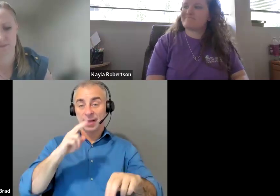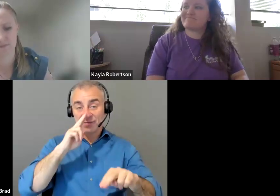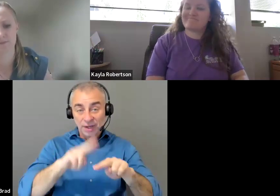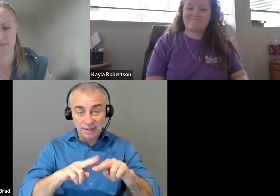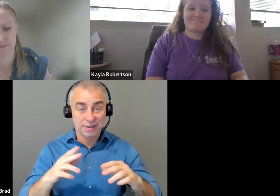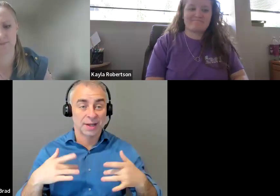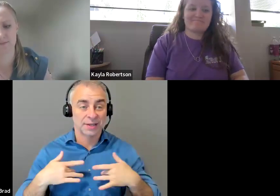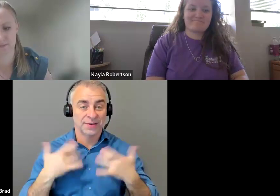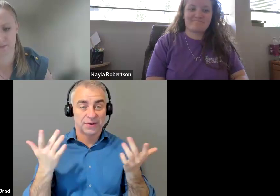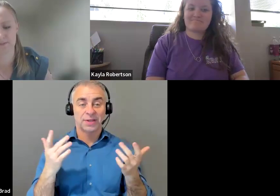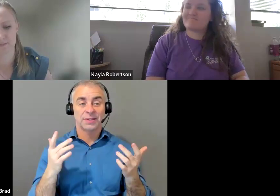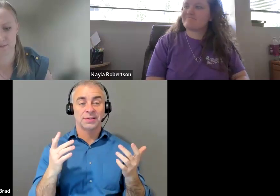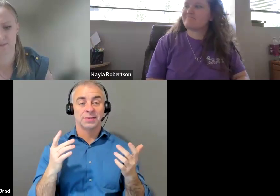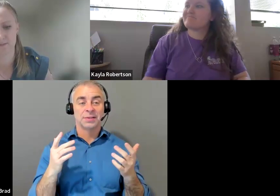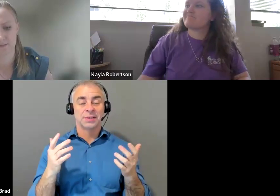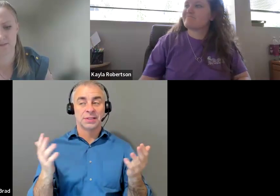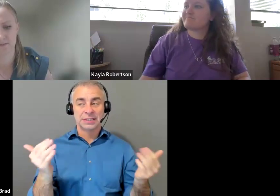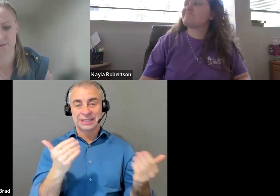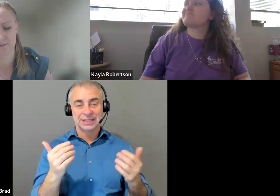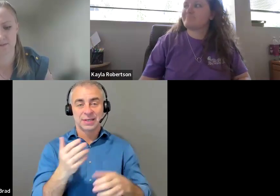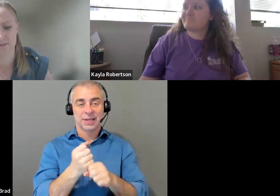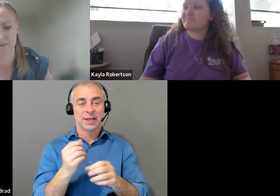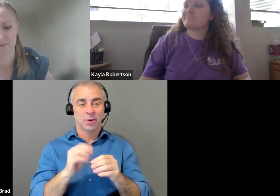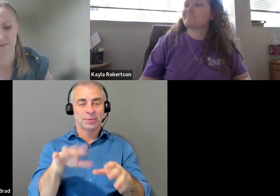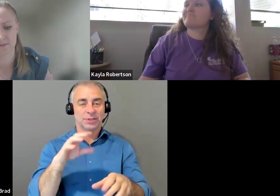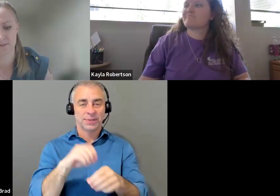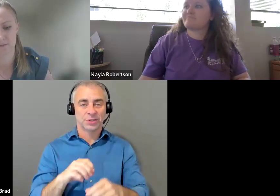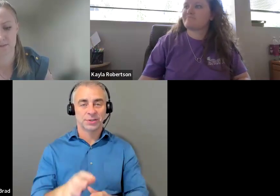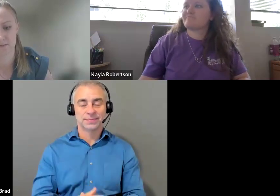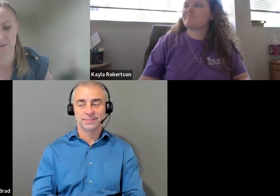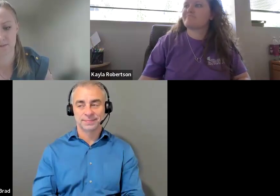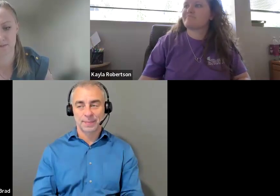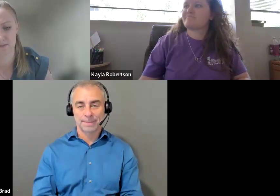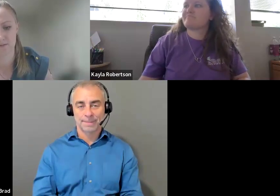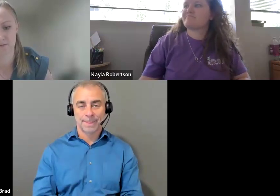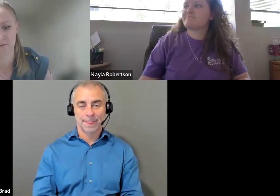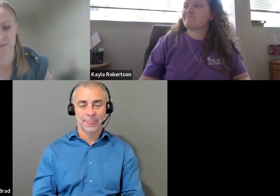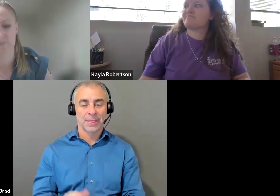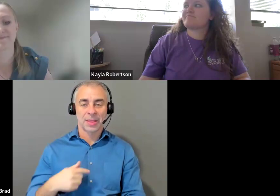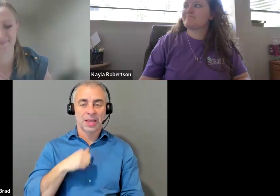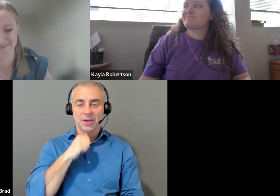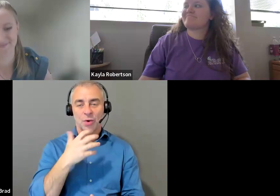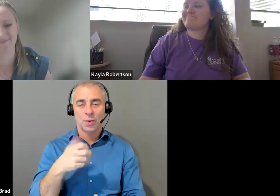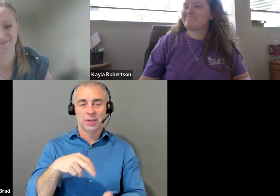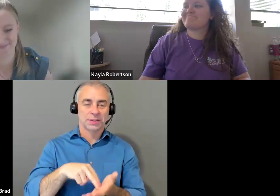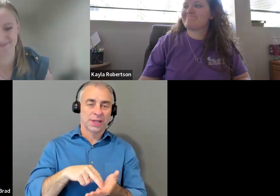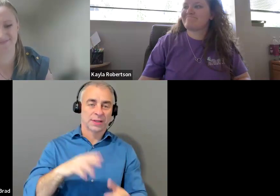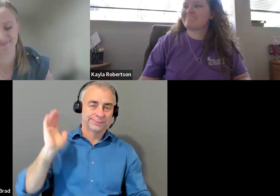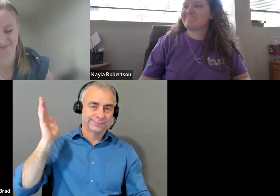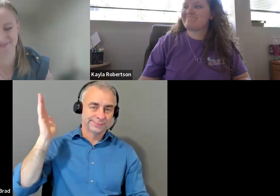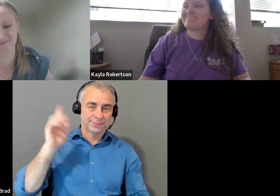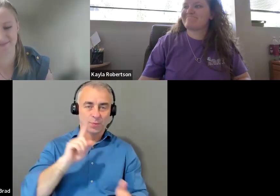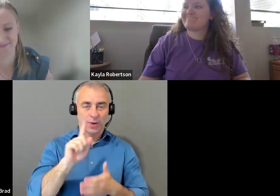to get the participation, as opposed to being in the room for an hour and listening to you talk.